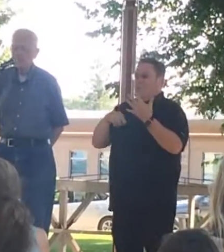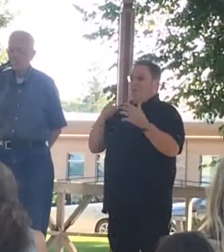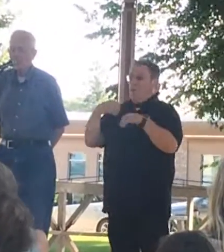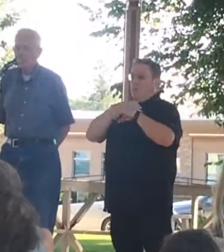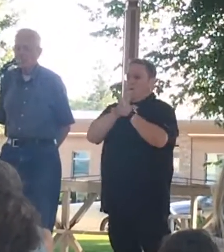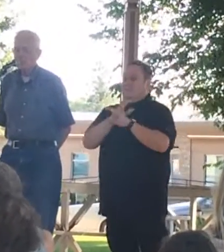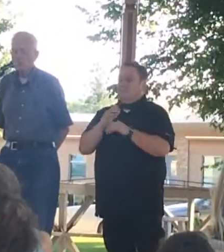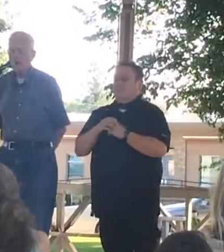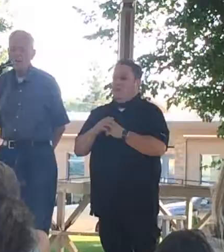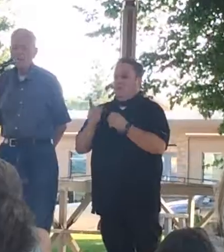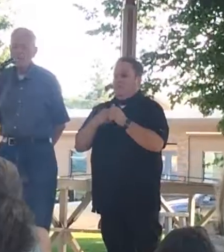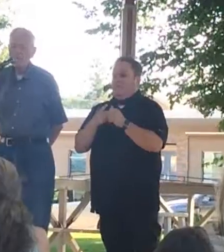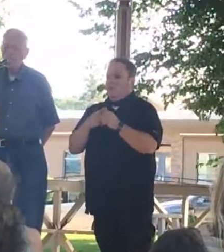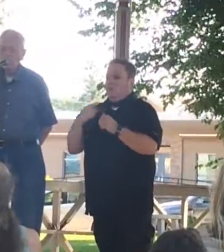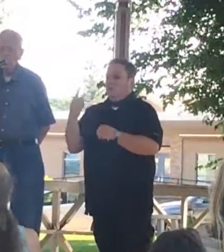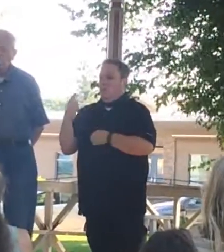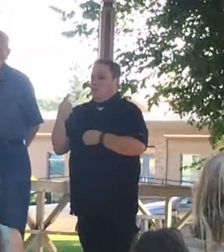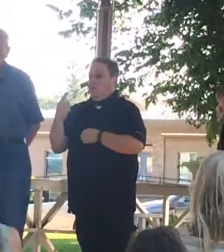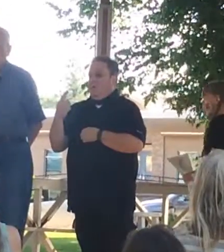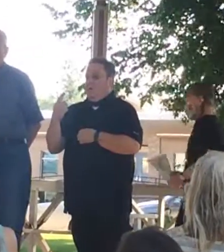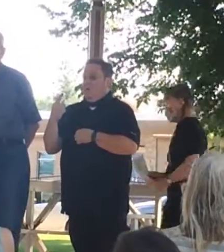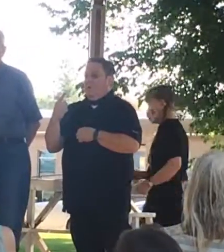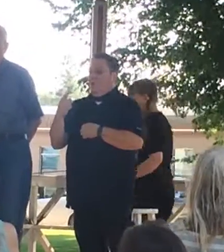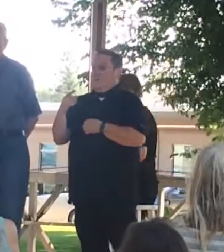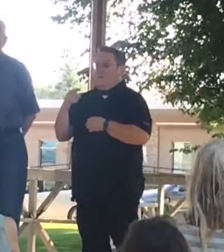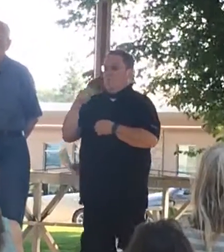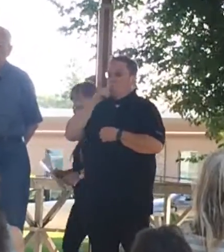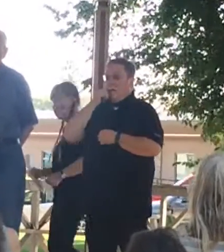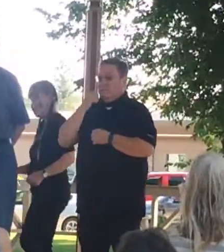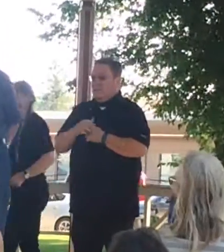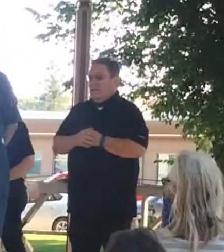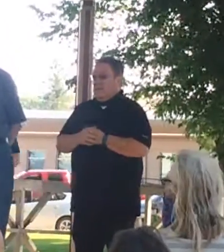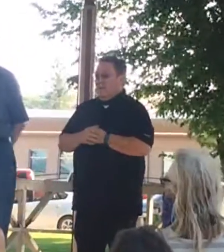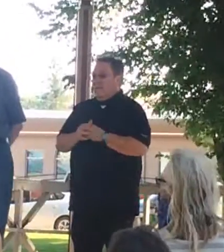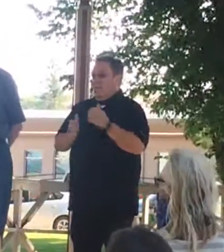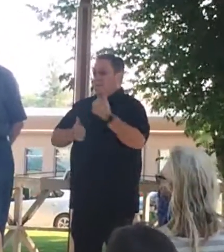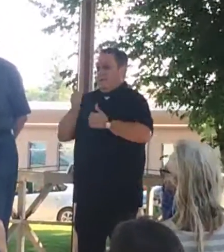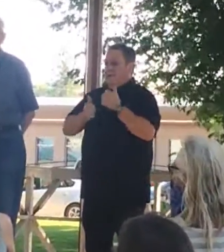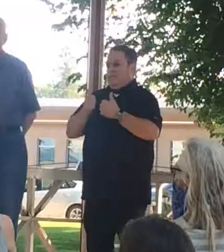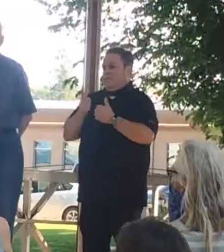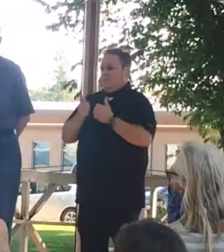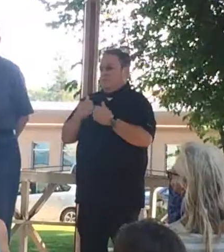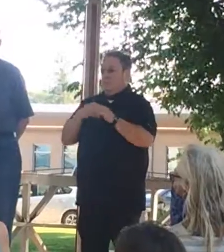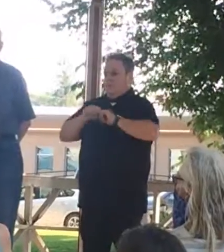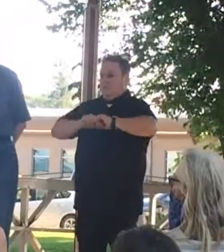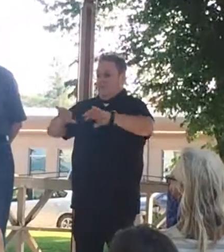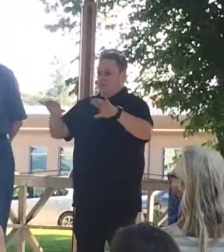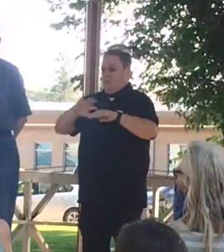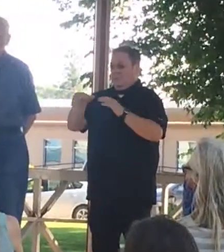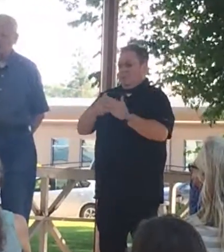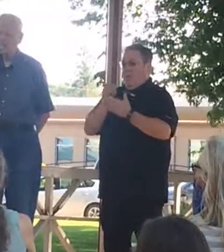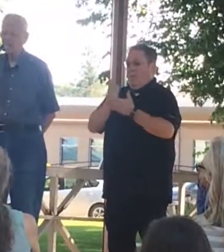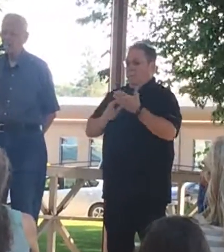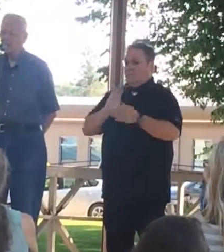America. The first one is racism, which permeates all aspects